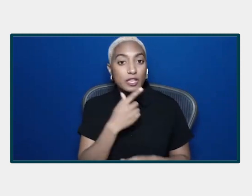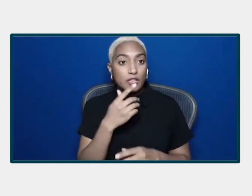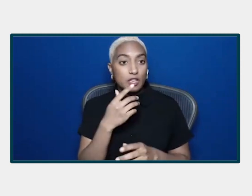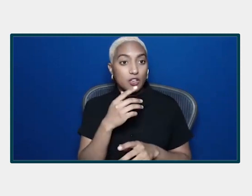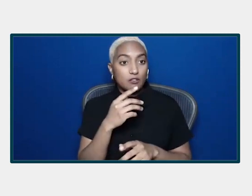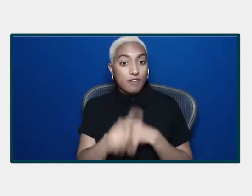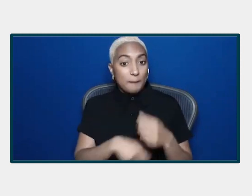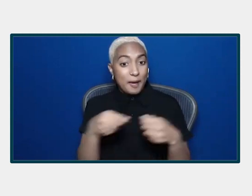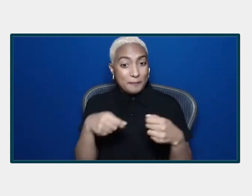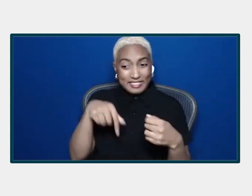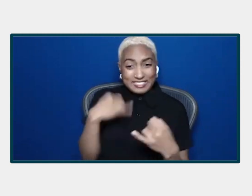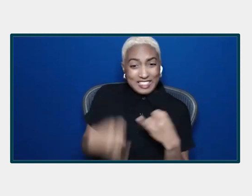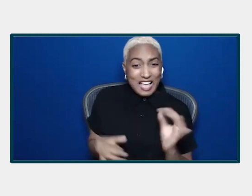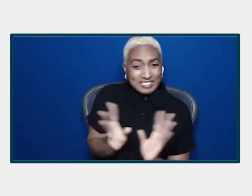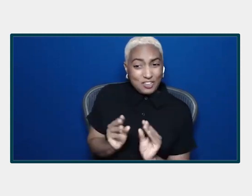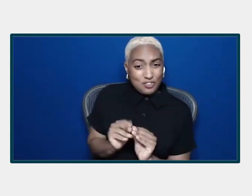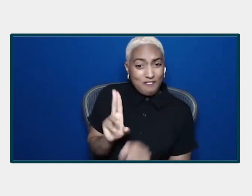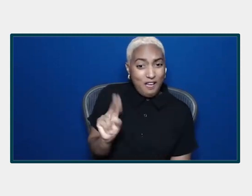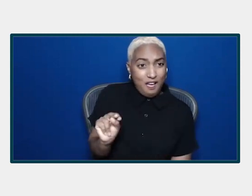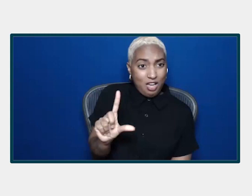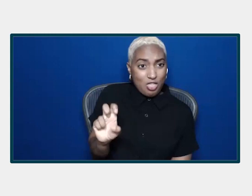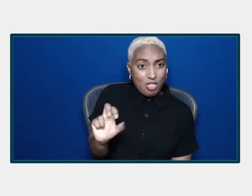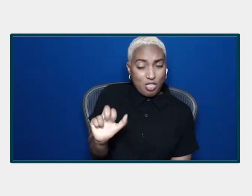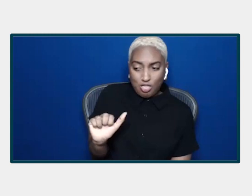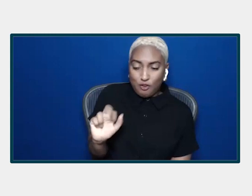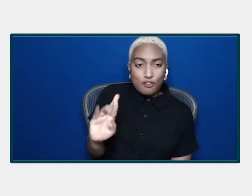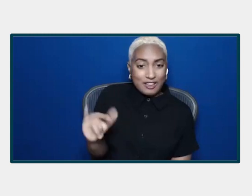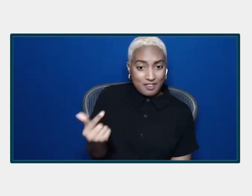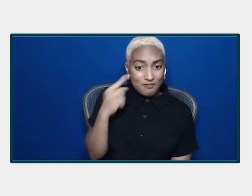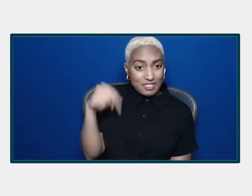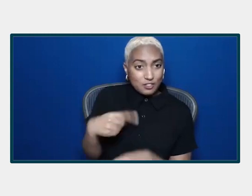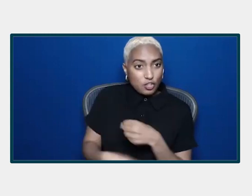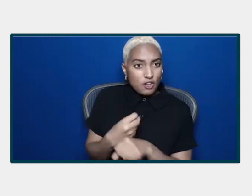some solitude, some contemplation,